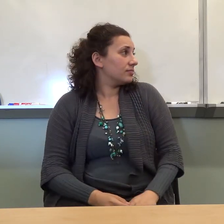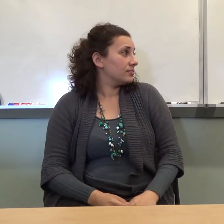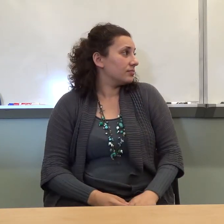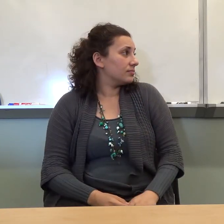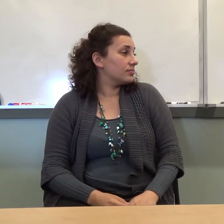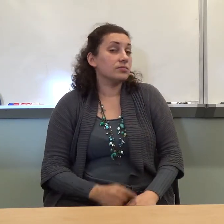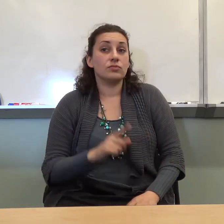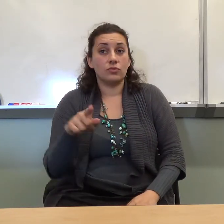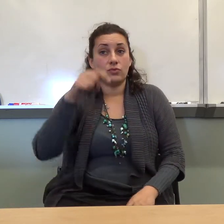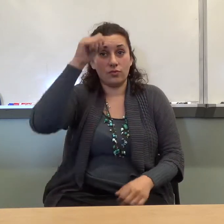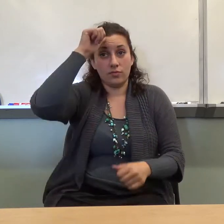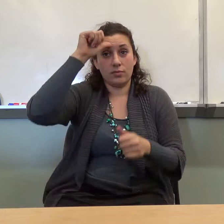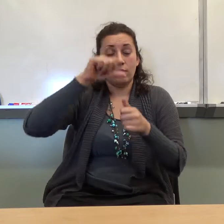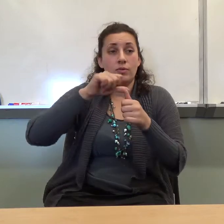you remember table 4.1,